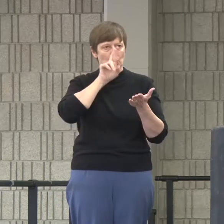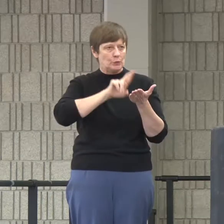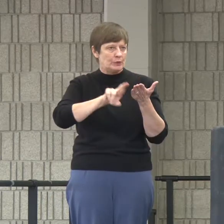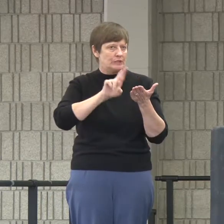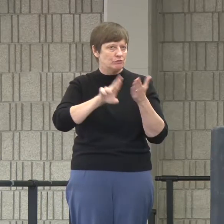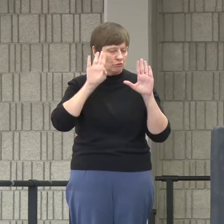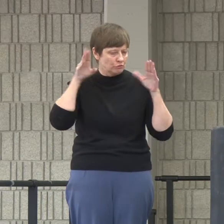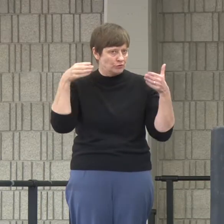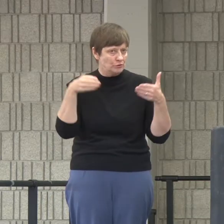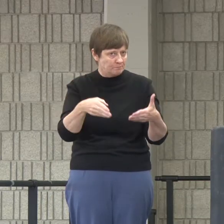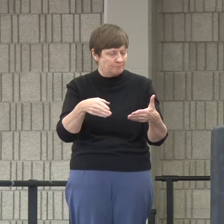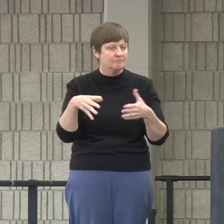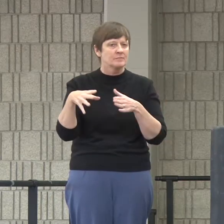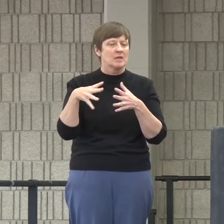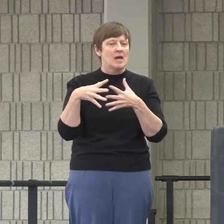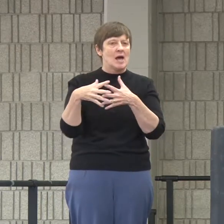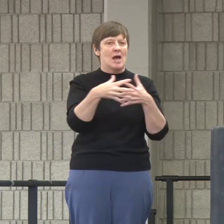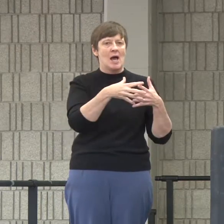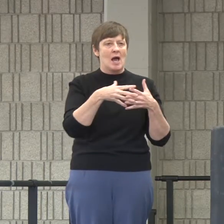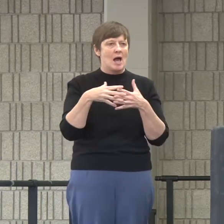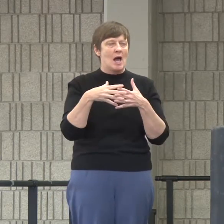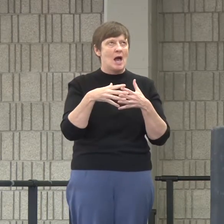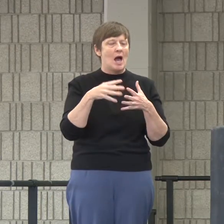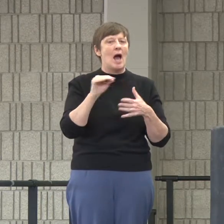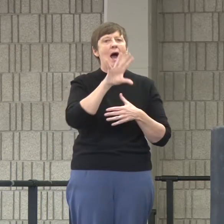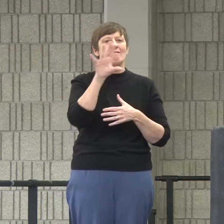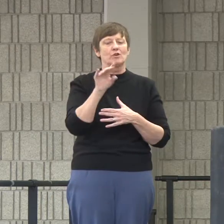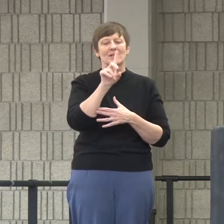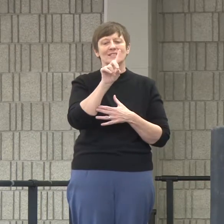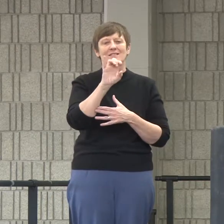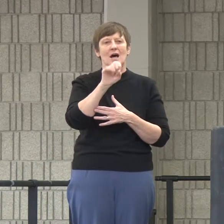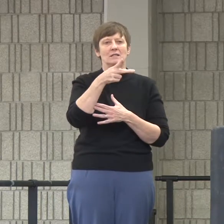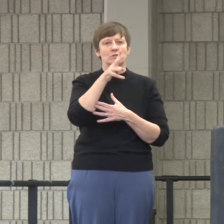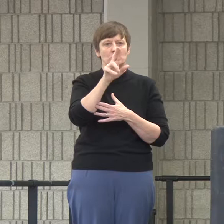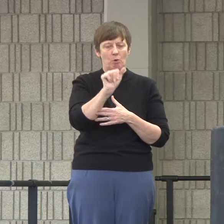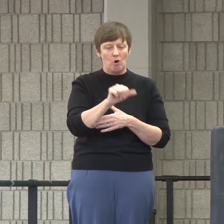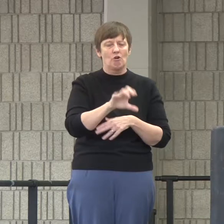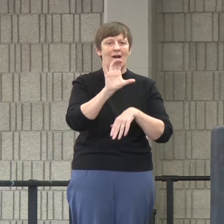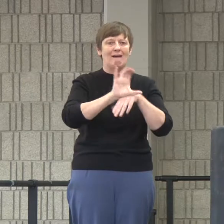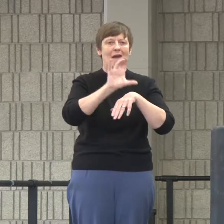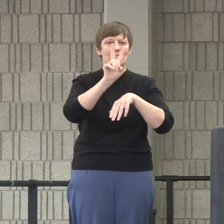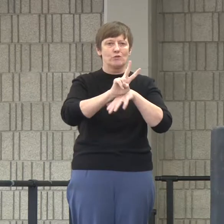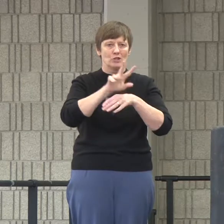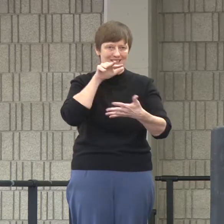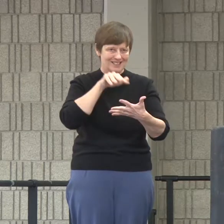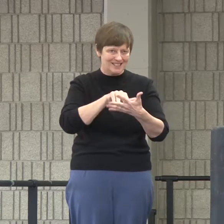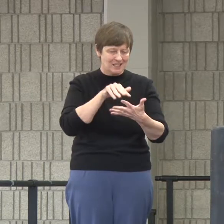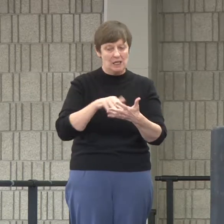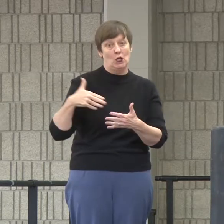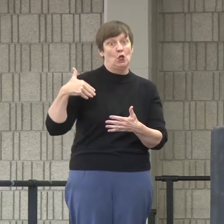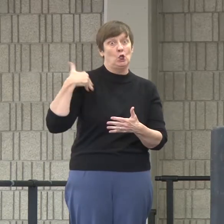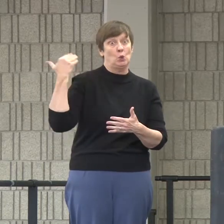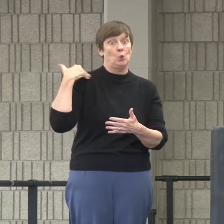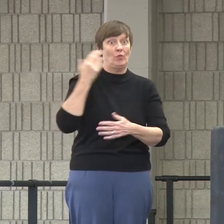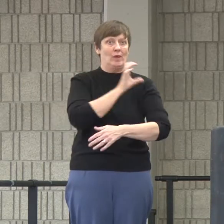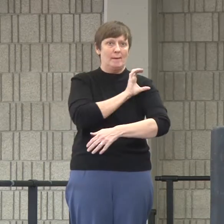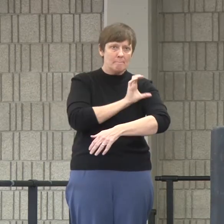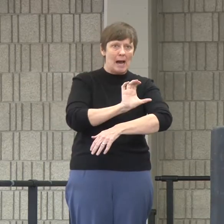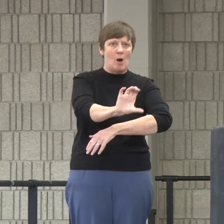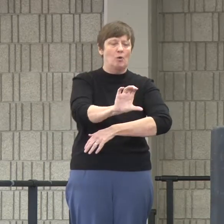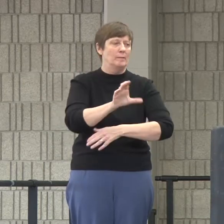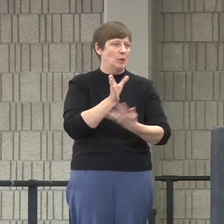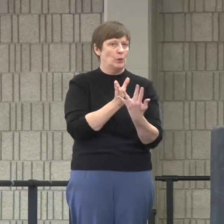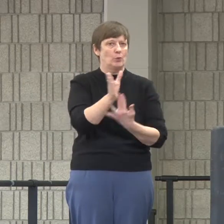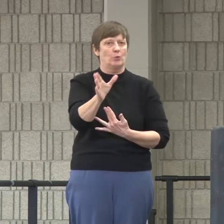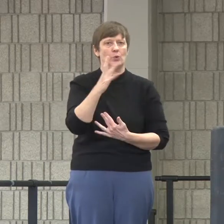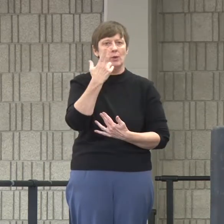focuses on the African diaspora, Cape Verdean studies, youth empowerment via hip-hop,